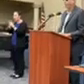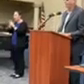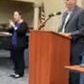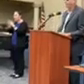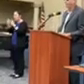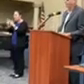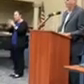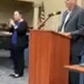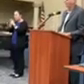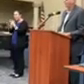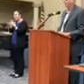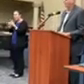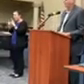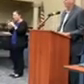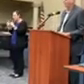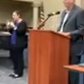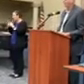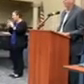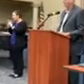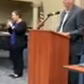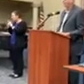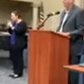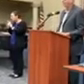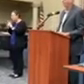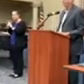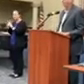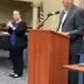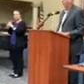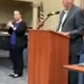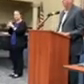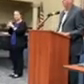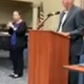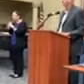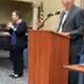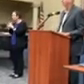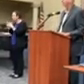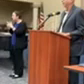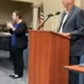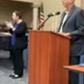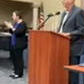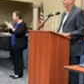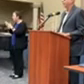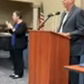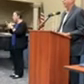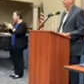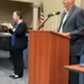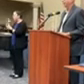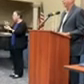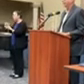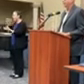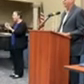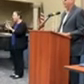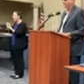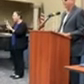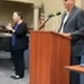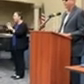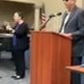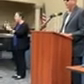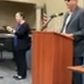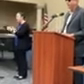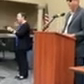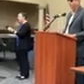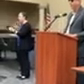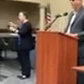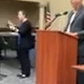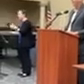Quickly, my friends and I, then we heard from steps right behind us, it was two gators, and behind them there was a snake.